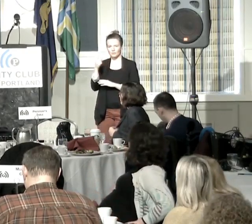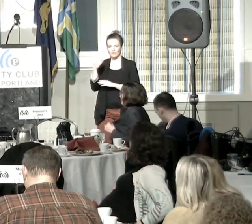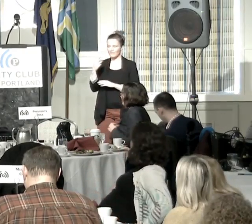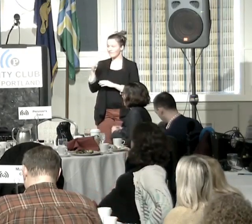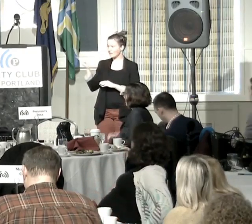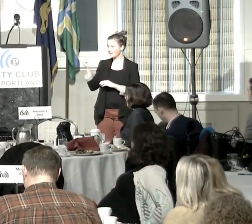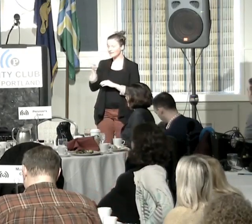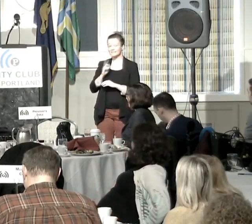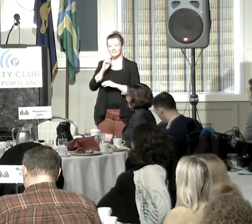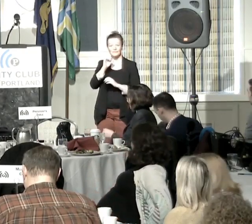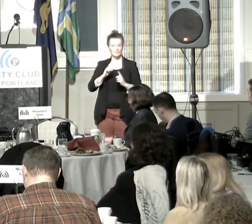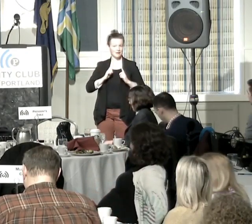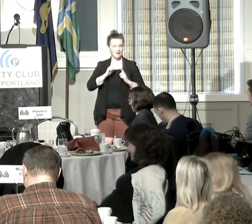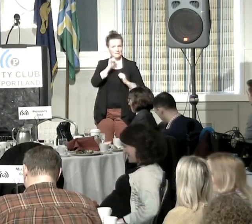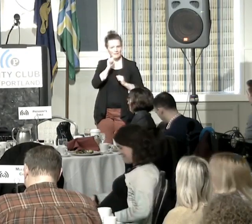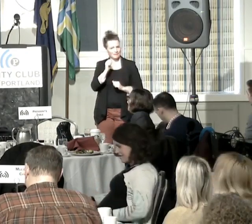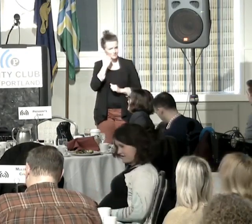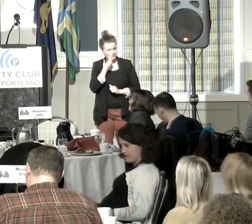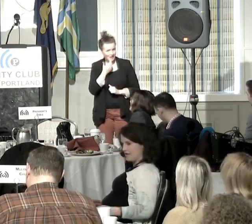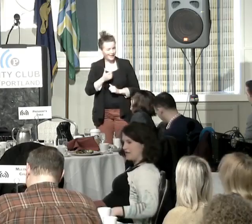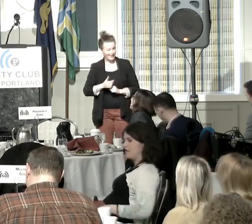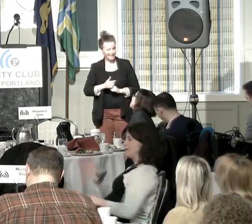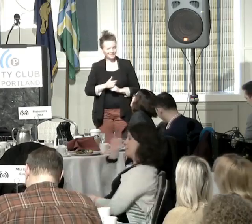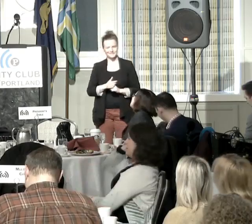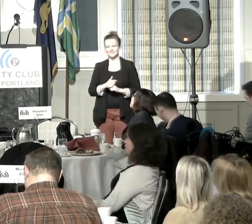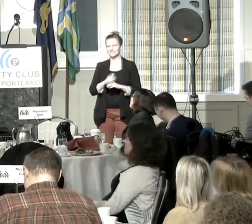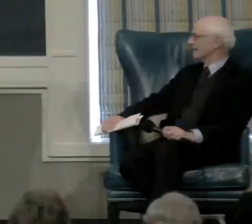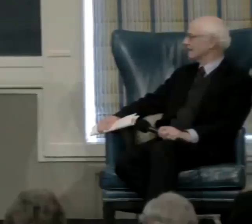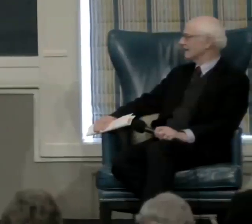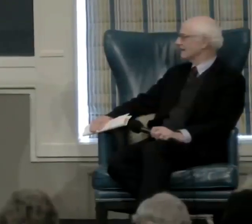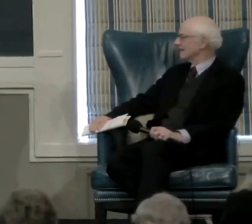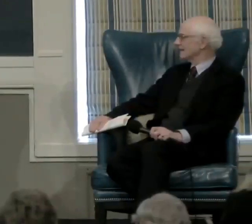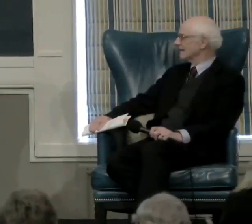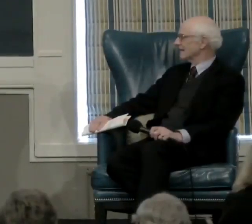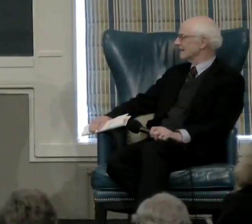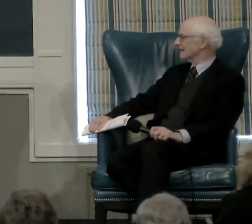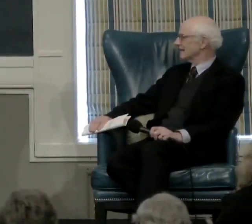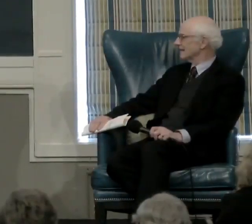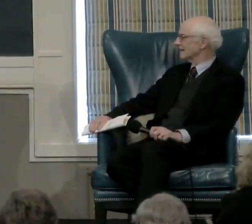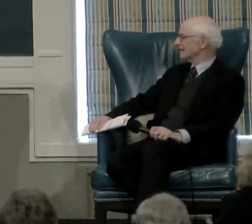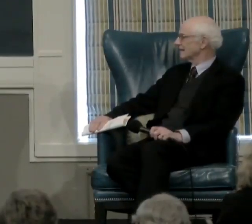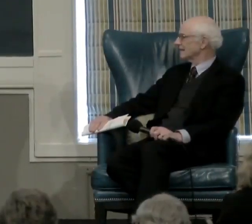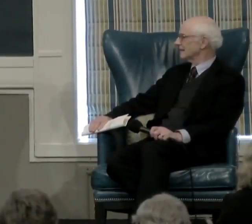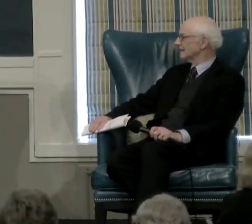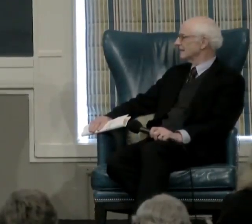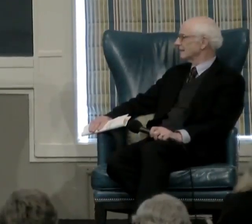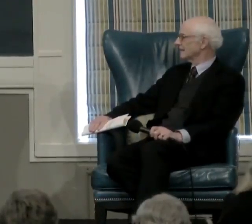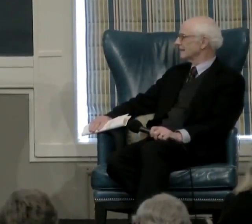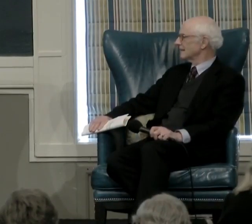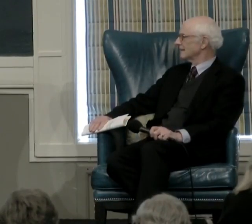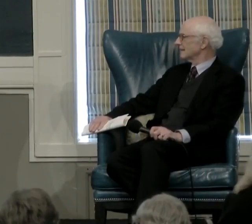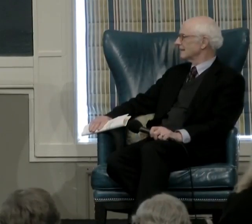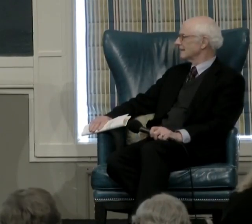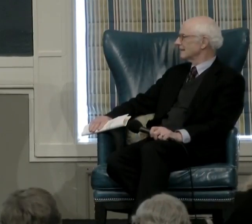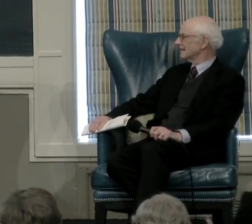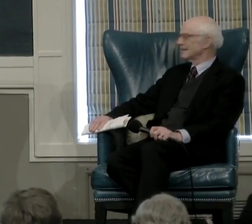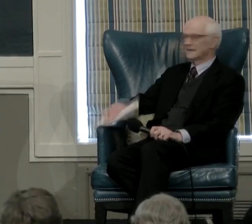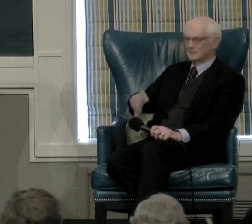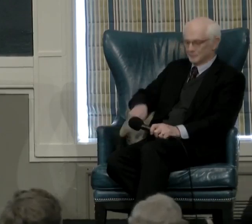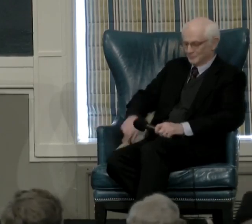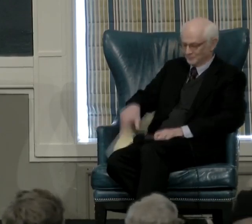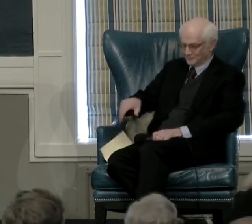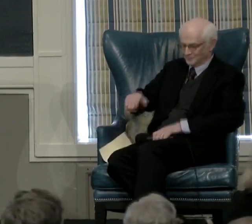shy, Executive Director of Disability Rights Oregon. And before we get started, I would just like to see if we could have a round of applause for our